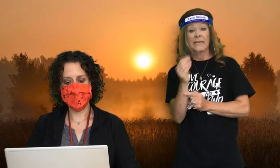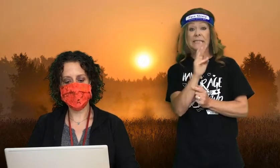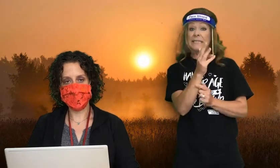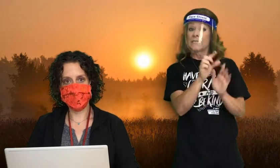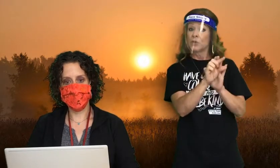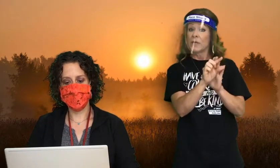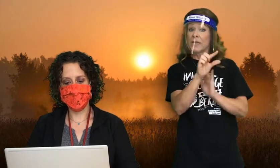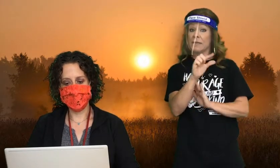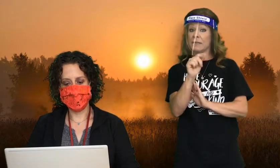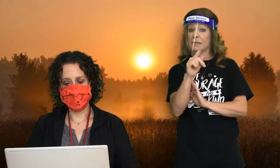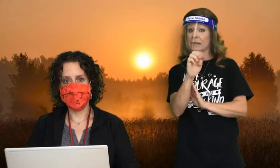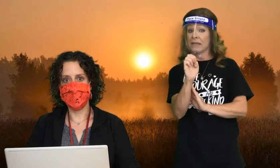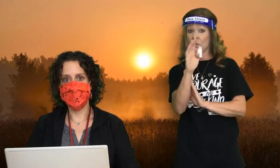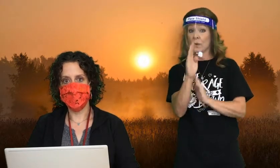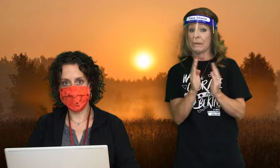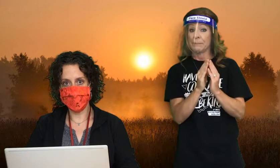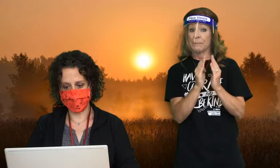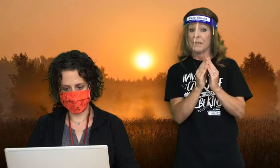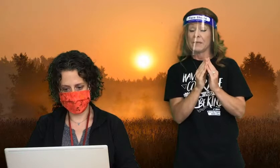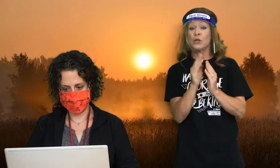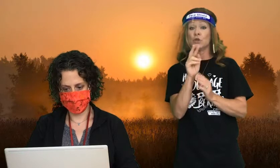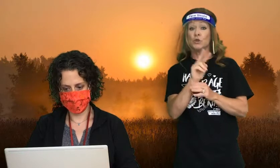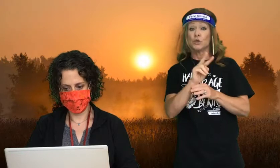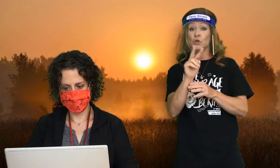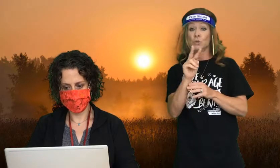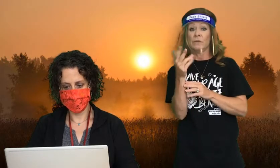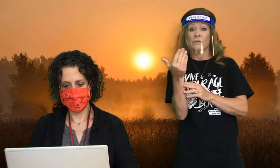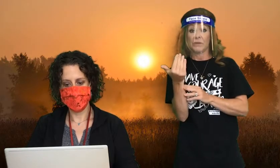6th grade gate will be meeting at 2:15.